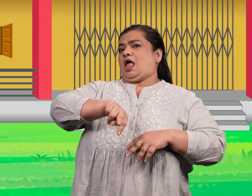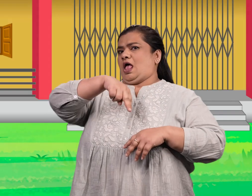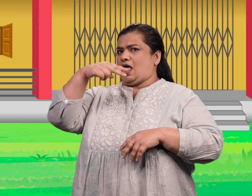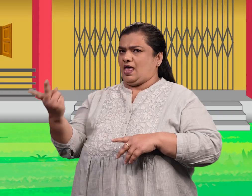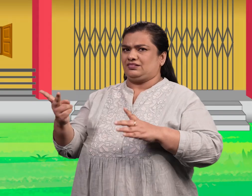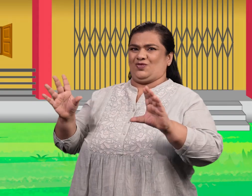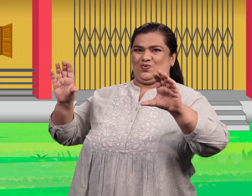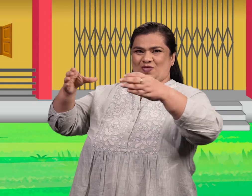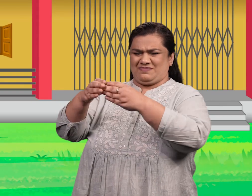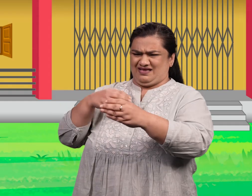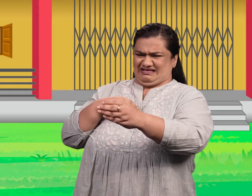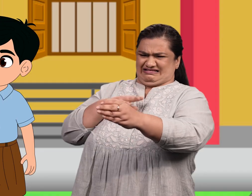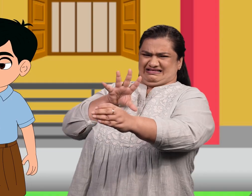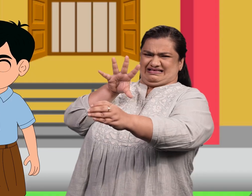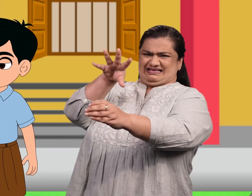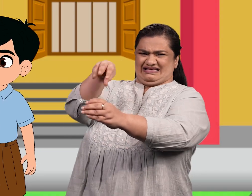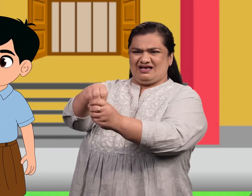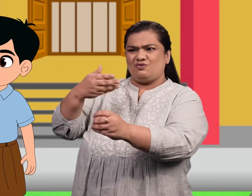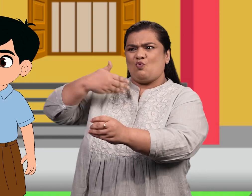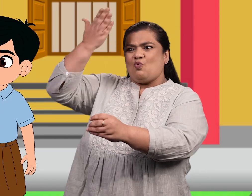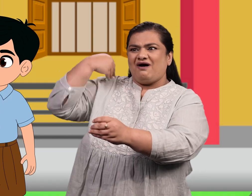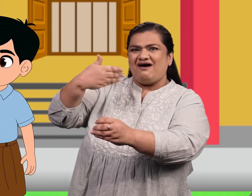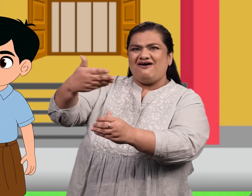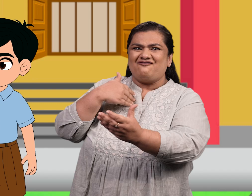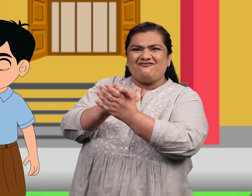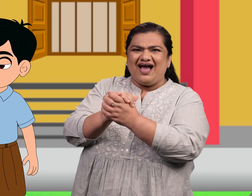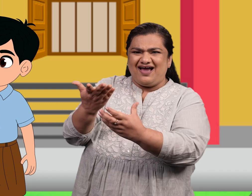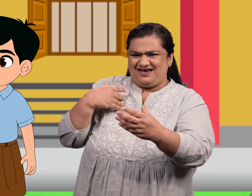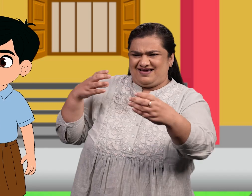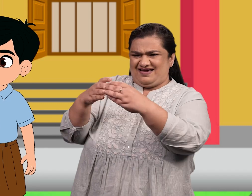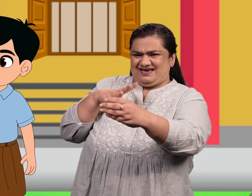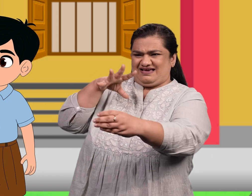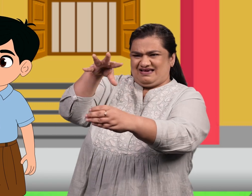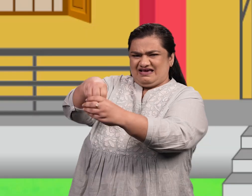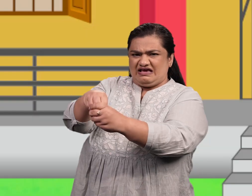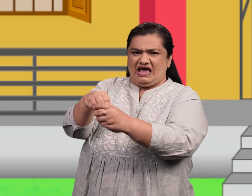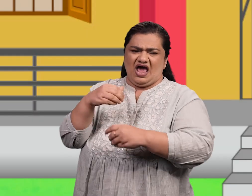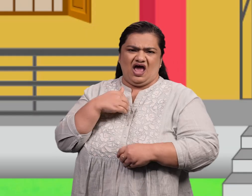Finally, he went to his old friends and asked, "Can I join your team?"